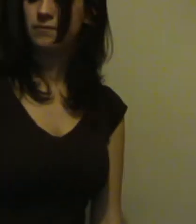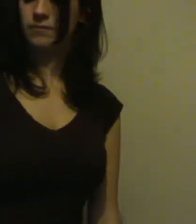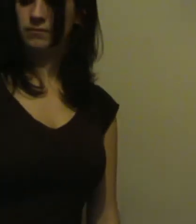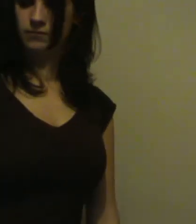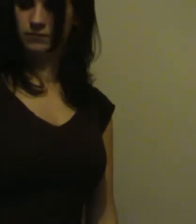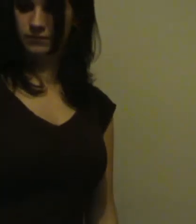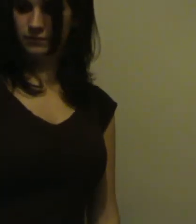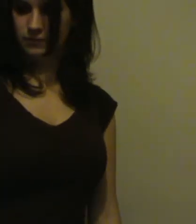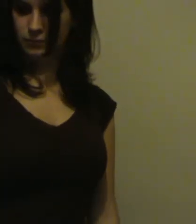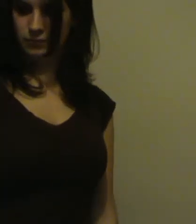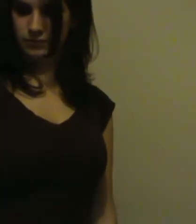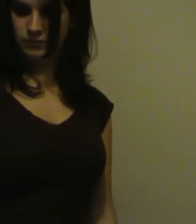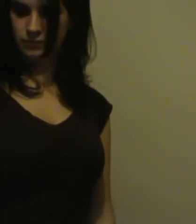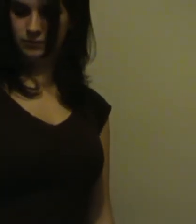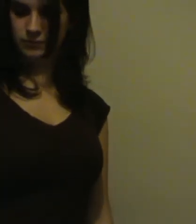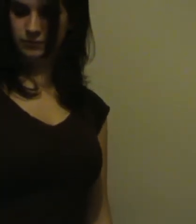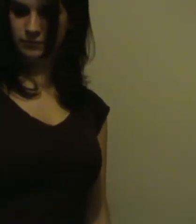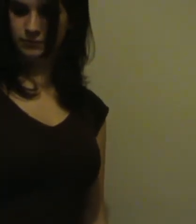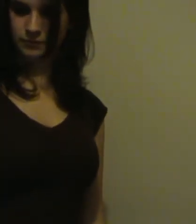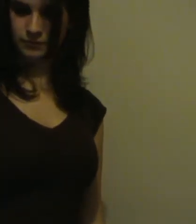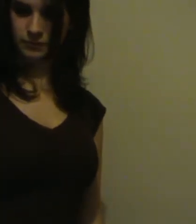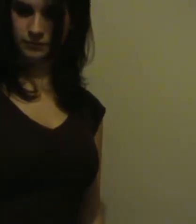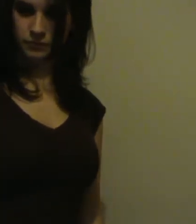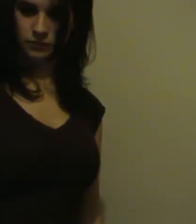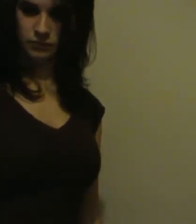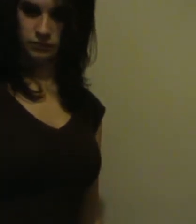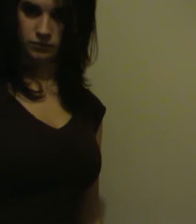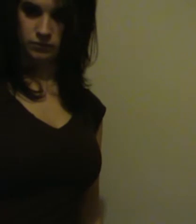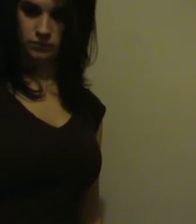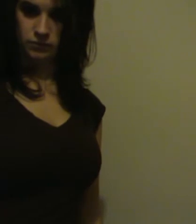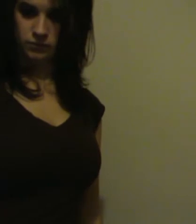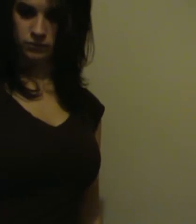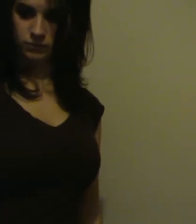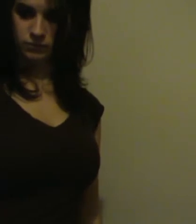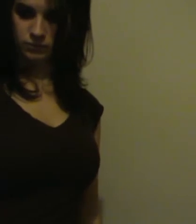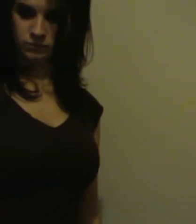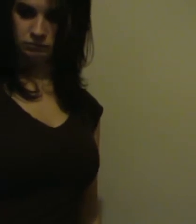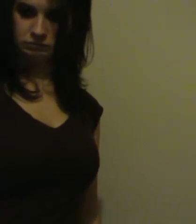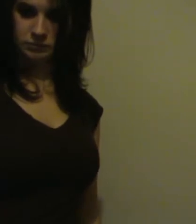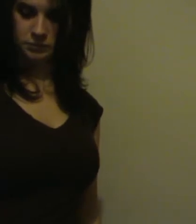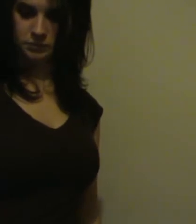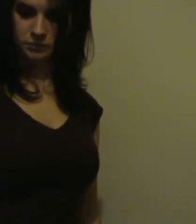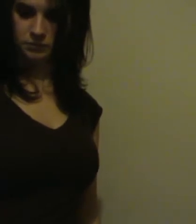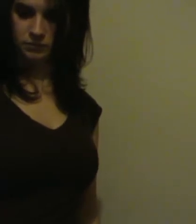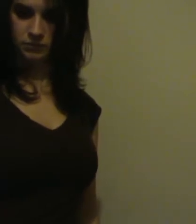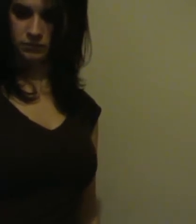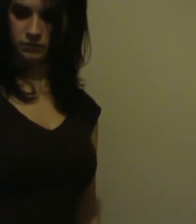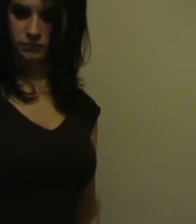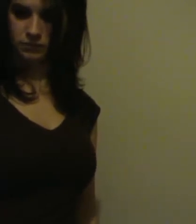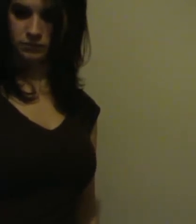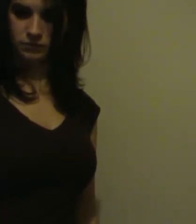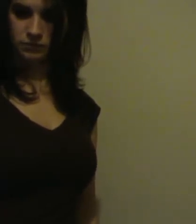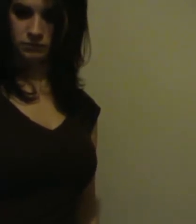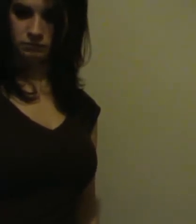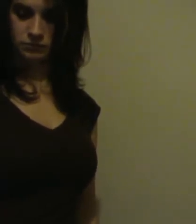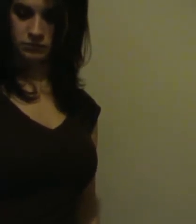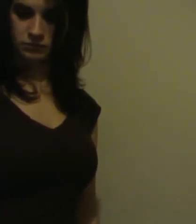Like this. Now sometimes you'll be in a position where you want to take a break and when you're not quite finished yet. So there's a signal